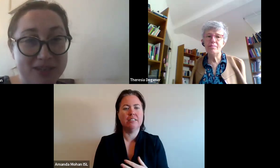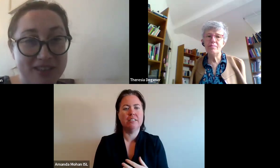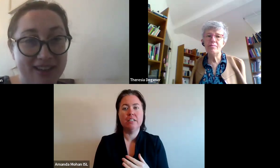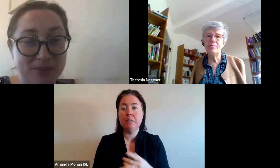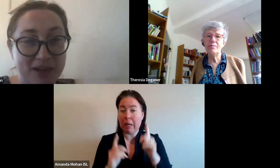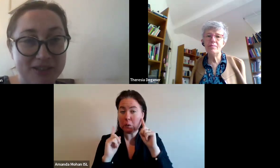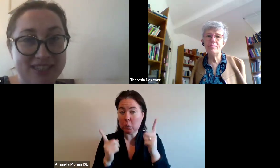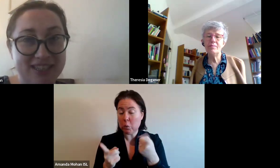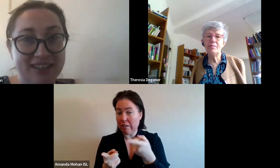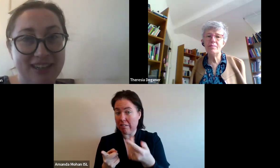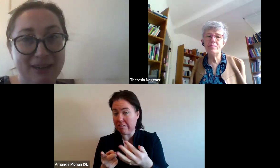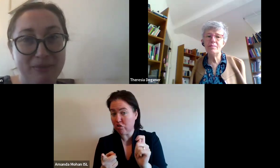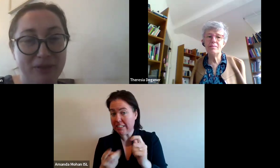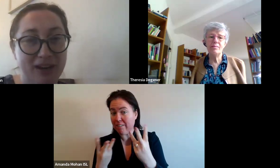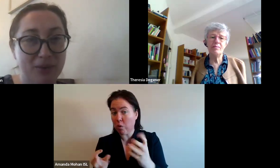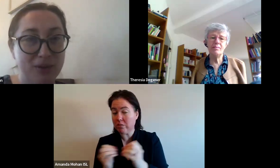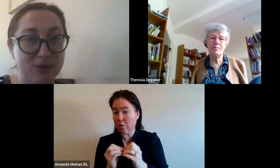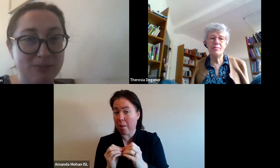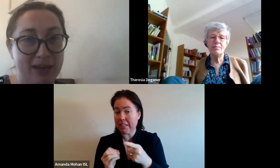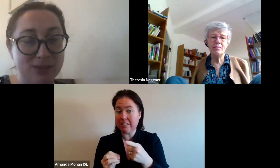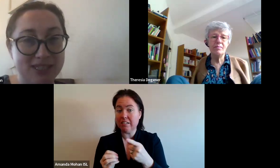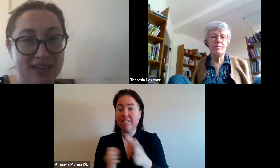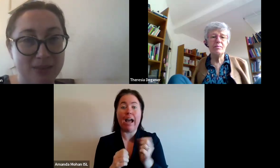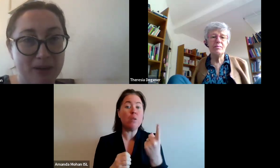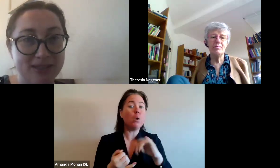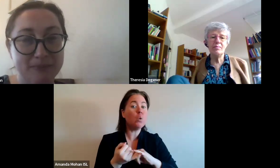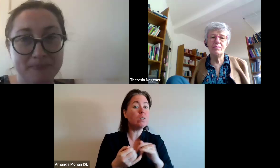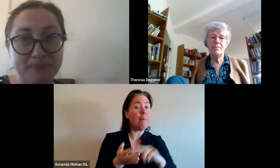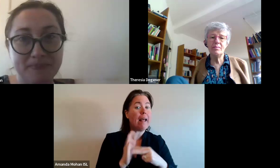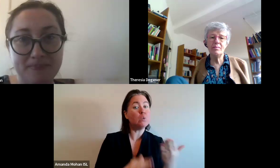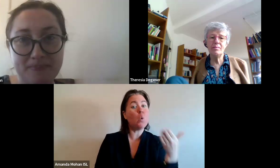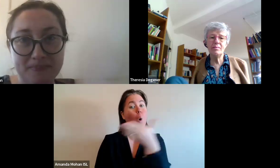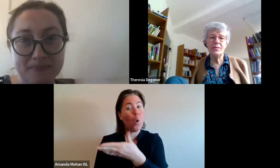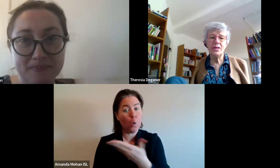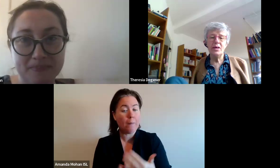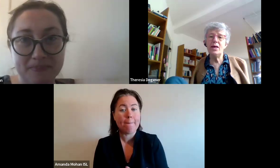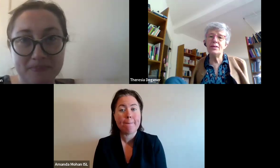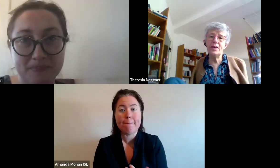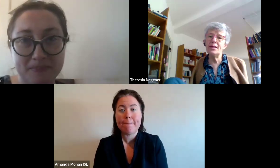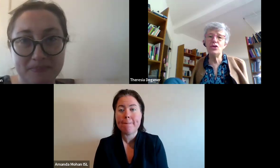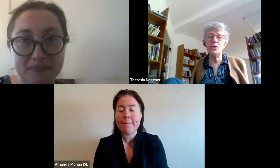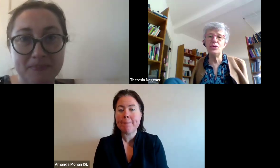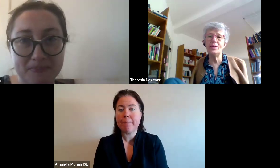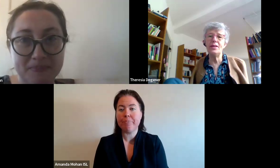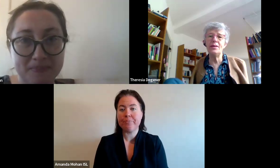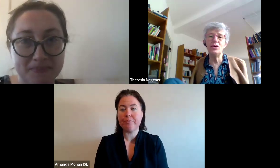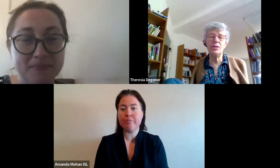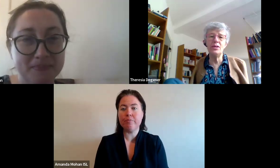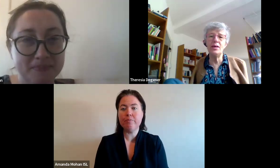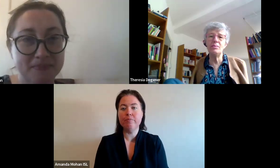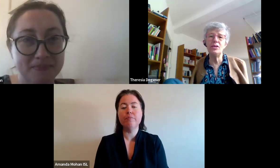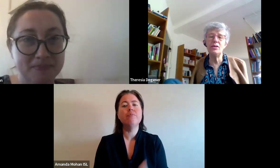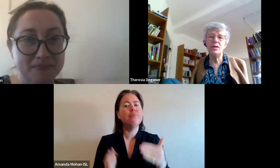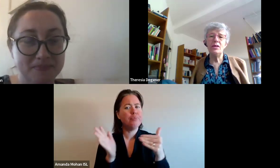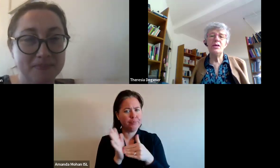if you want to comment on that as well, Theresia, for anyone who's planning to attend in person. Yes, I just wanted to say that the